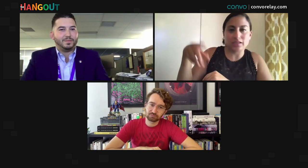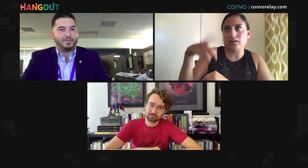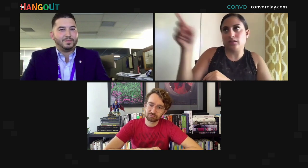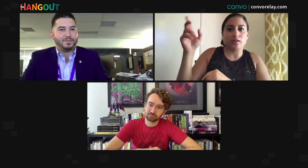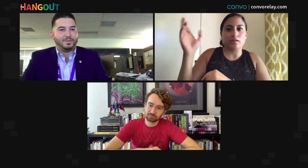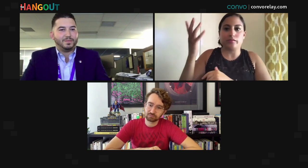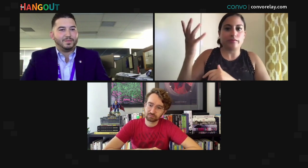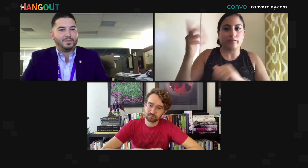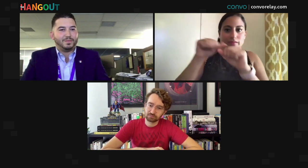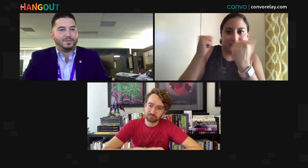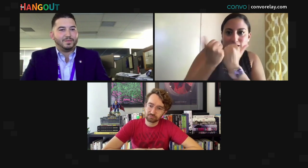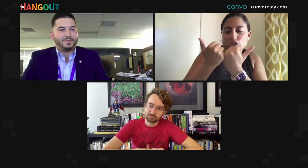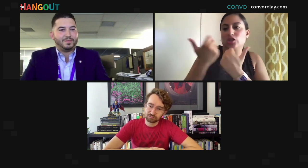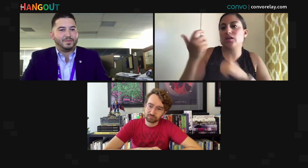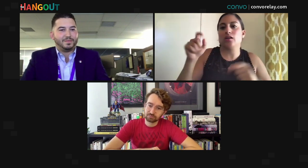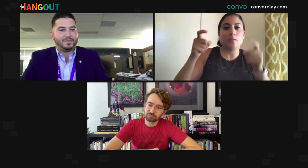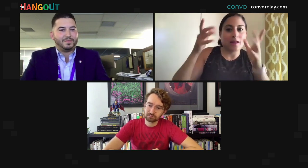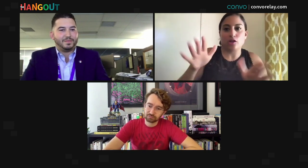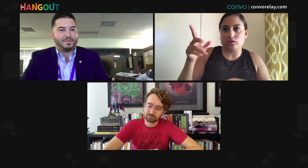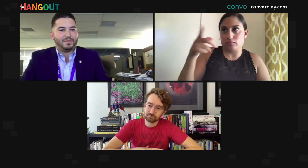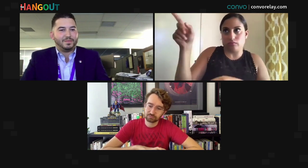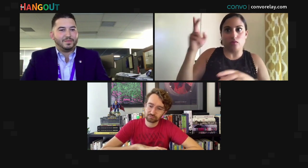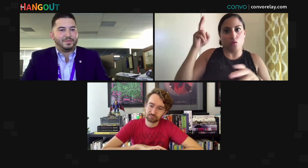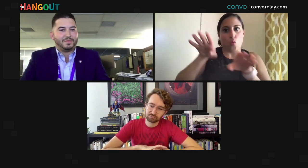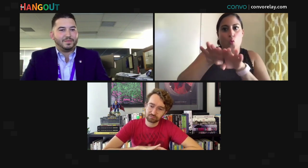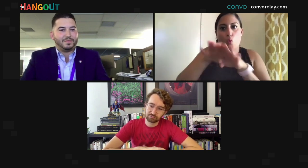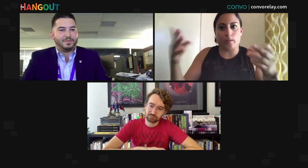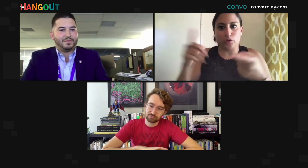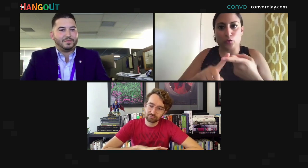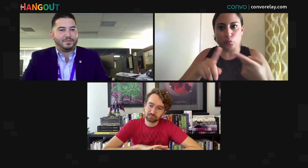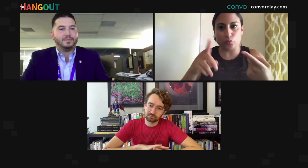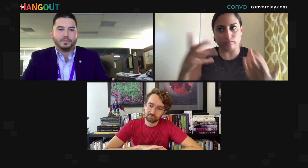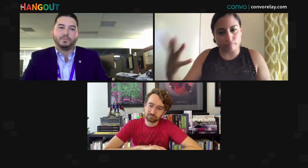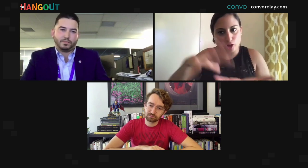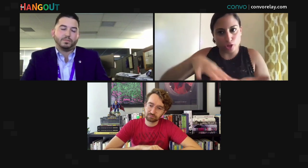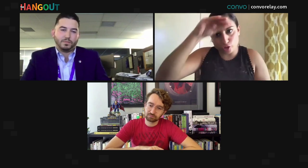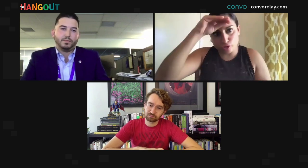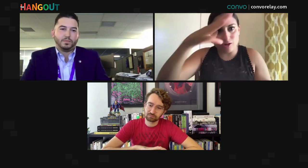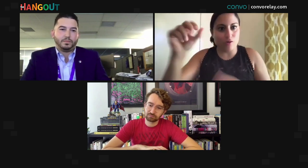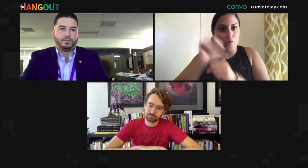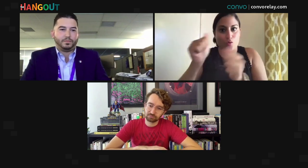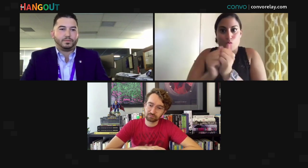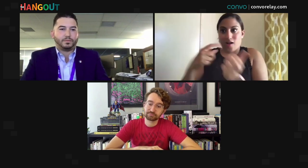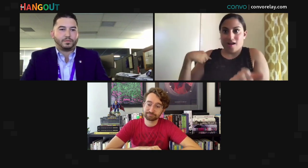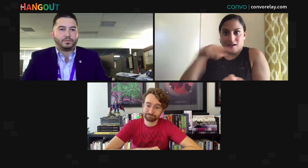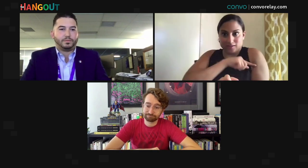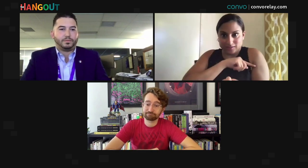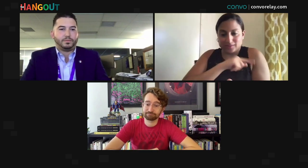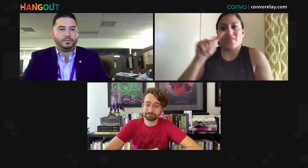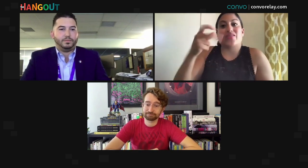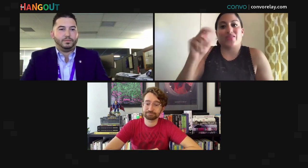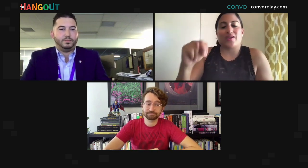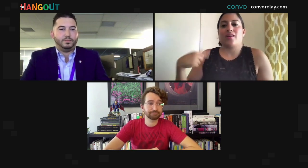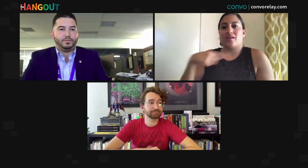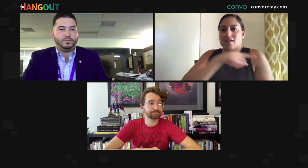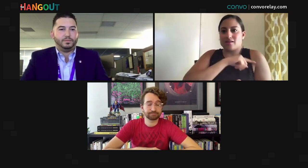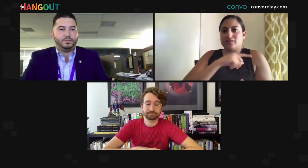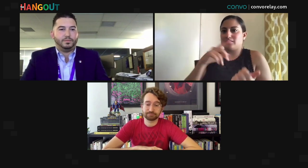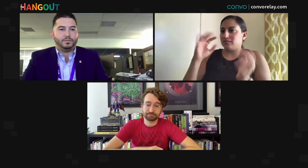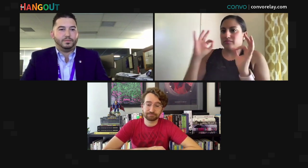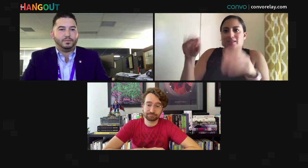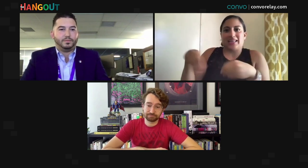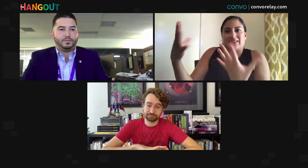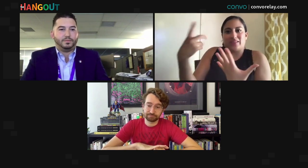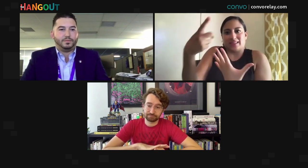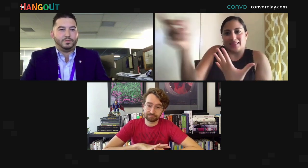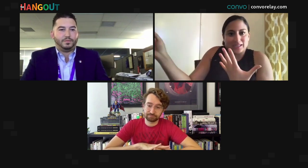Absolutely. And I think some key points to take away from this is whether it's a company or an agency or your manager, are they open to learning?